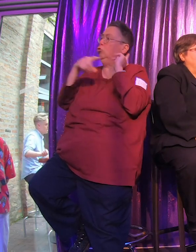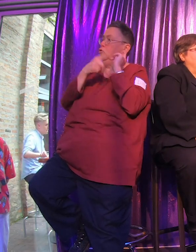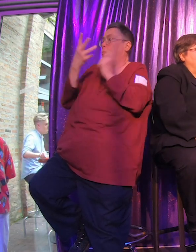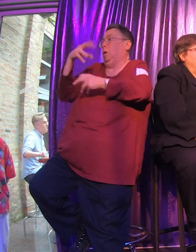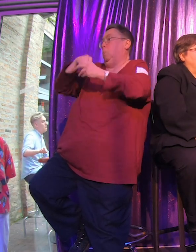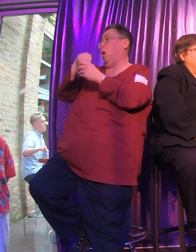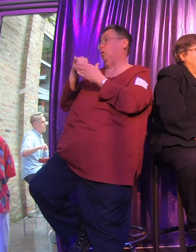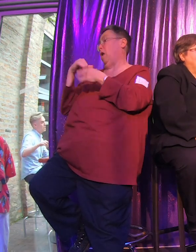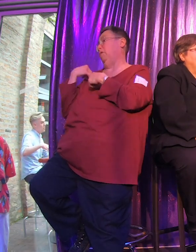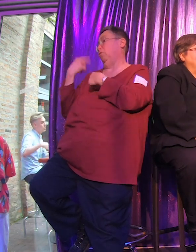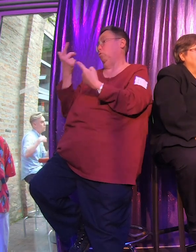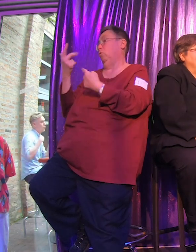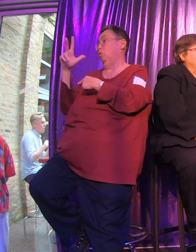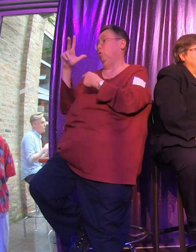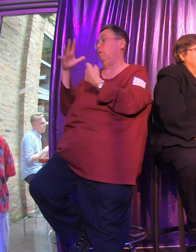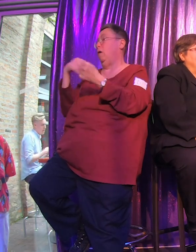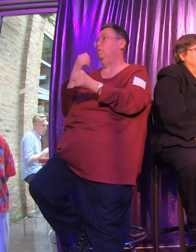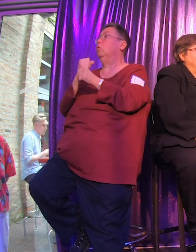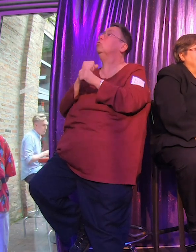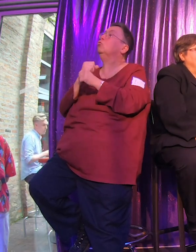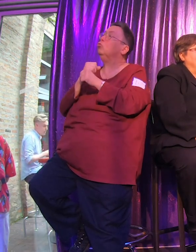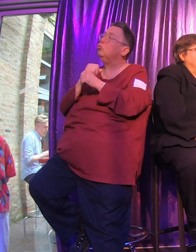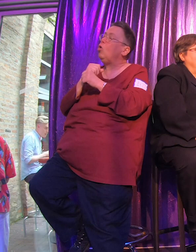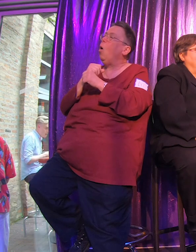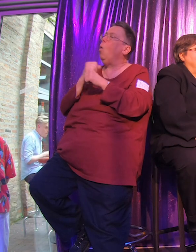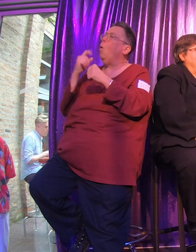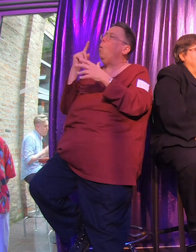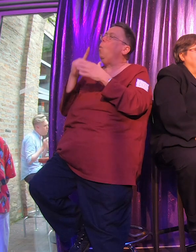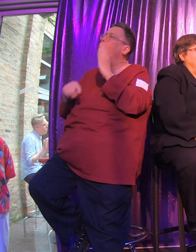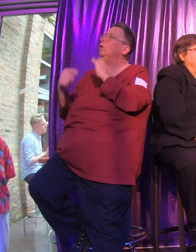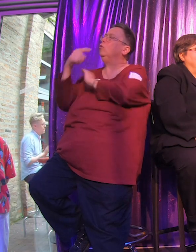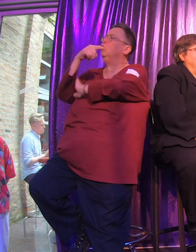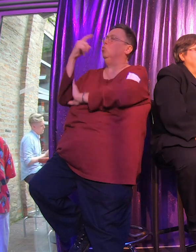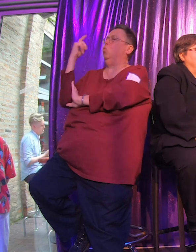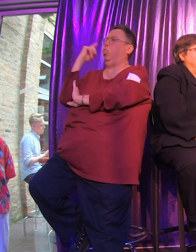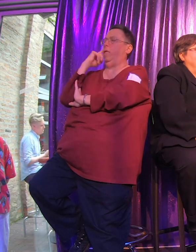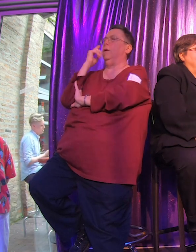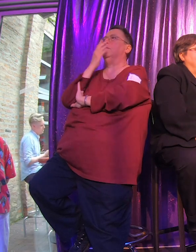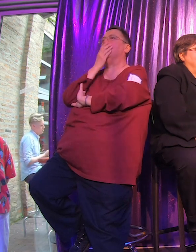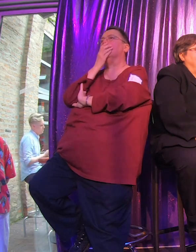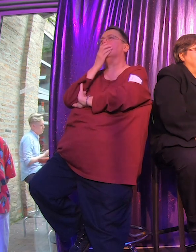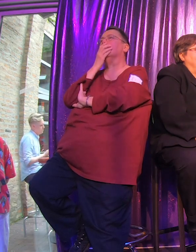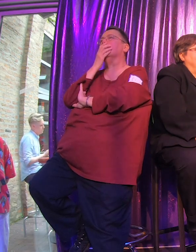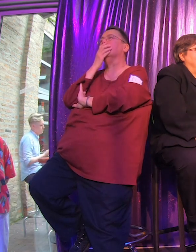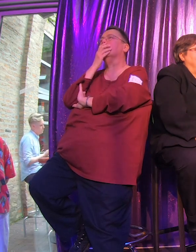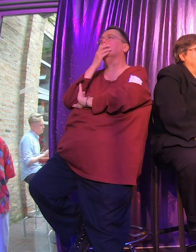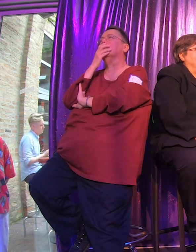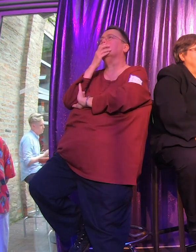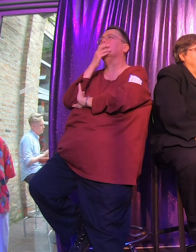part of it for 35 years. So what do you think or see